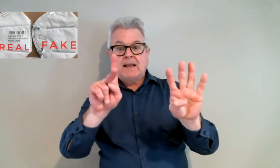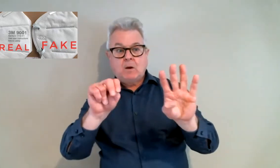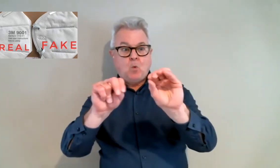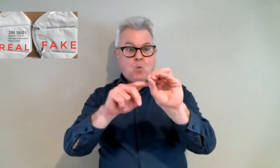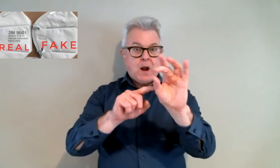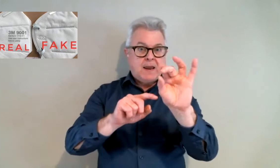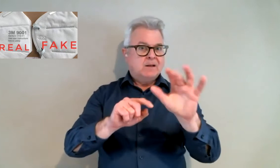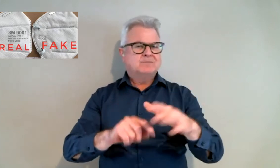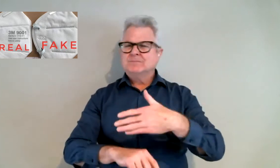those are counterfeits.